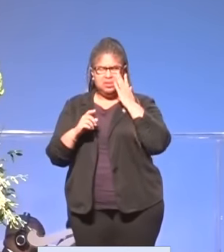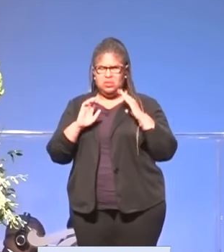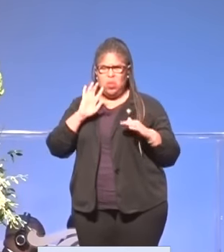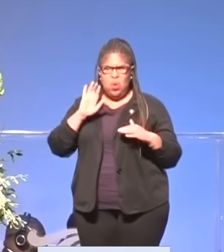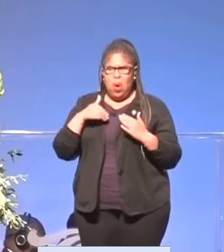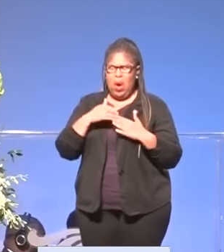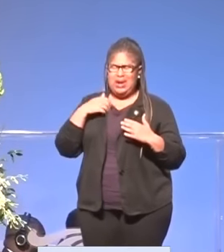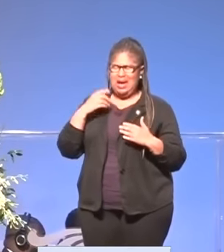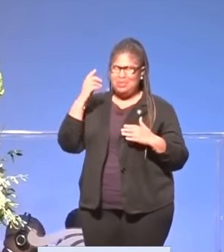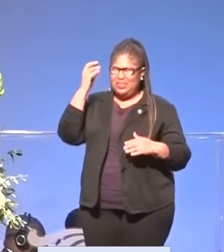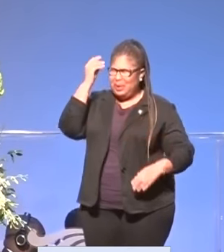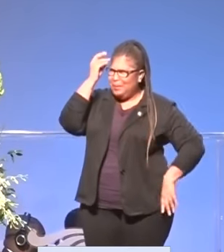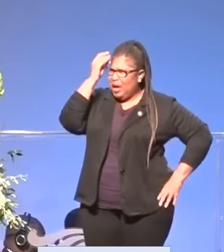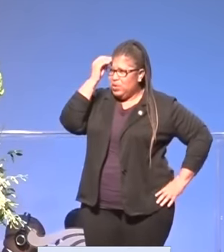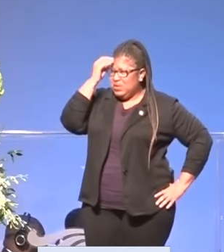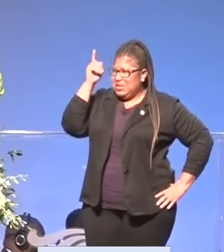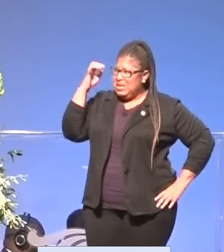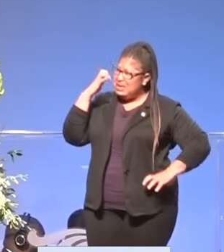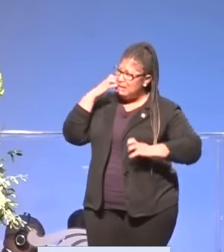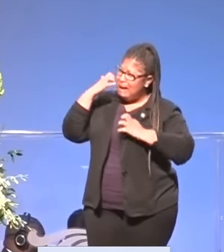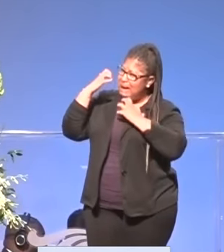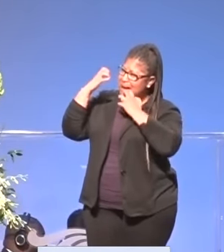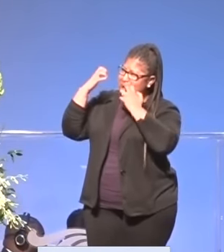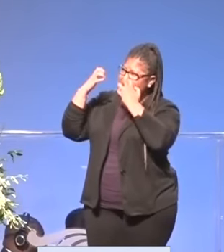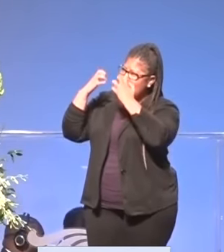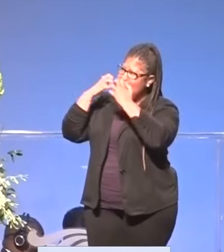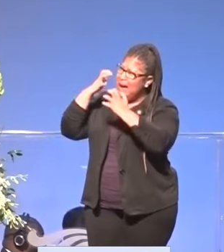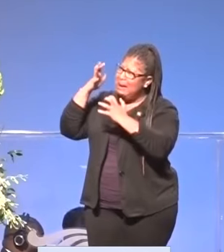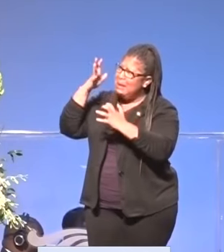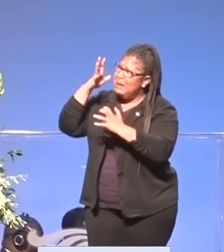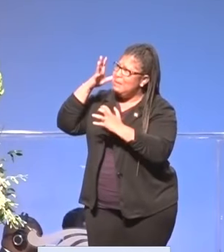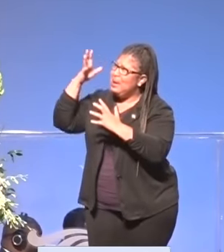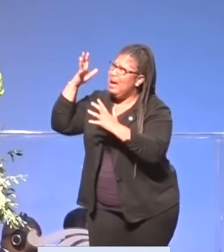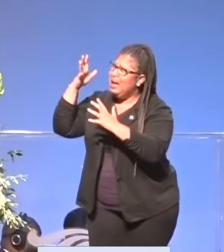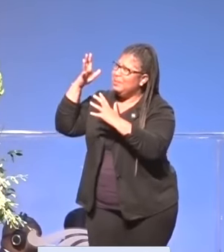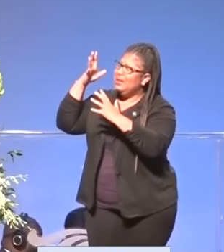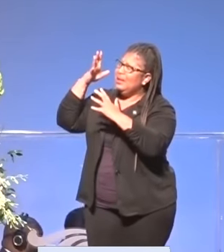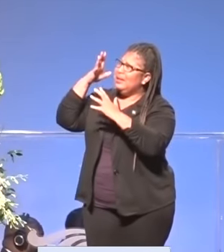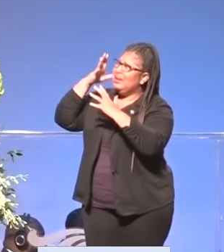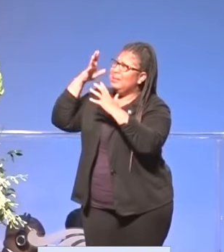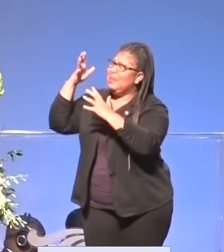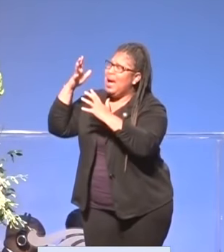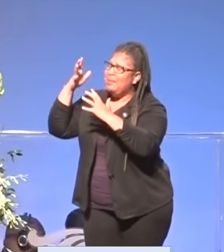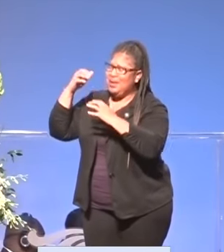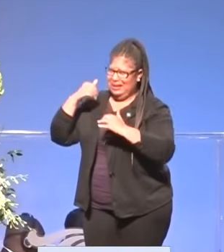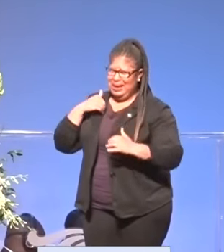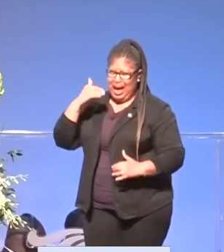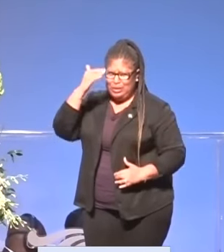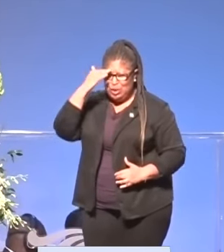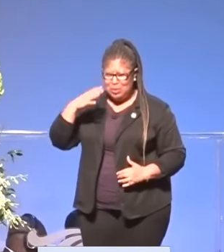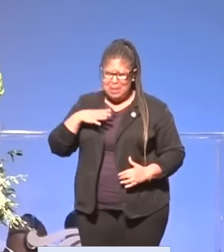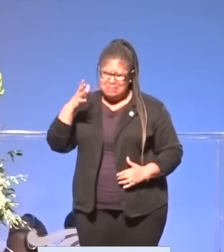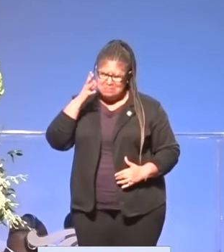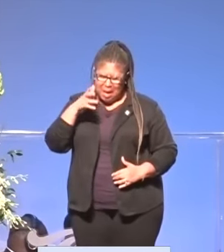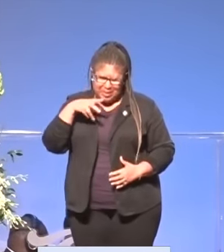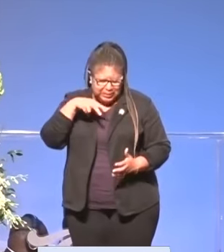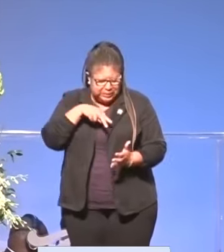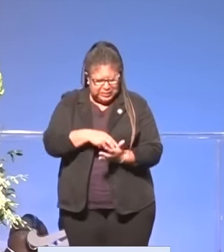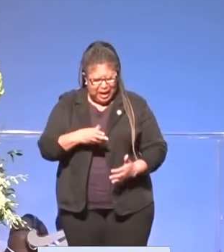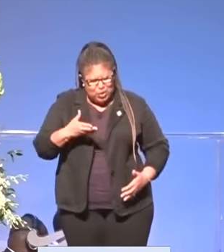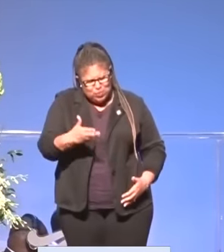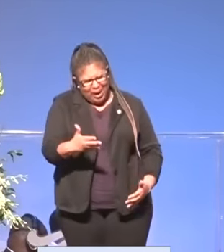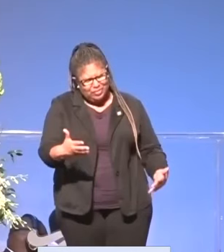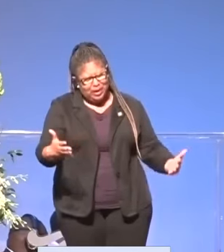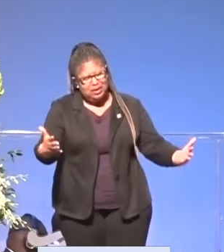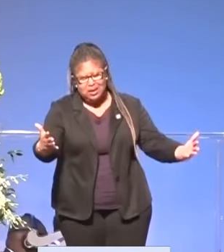he was yelling for mama. And I know how mama is. She's just right there. She got her hands wide open. Come